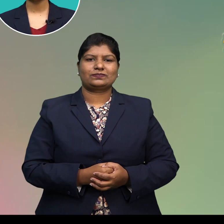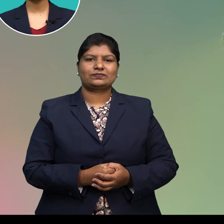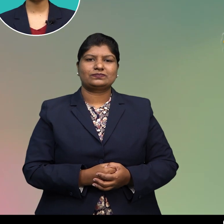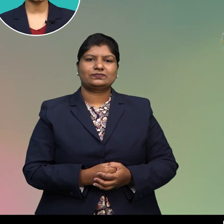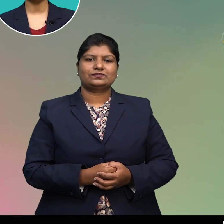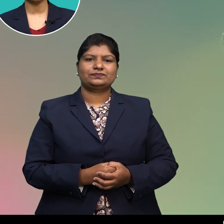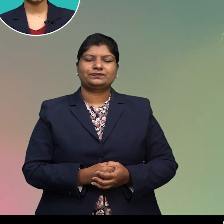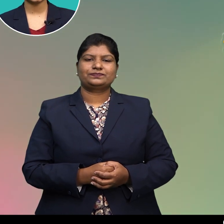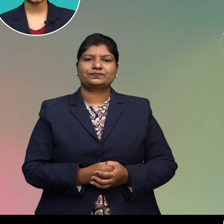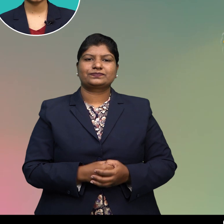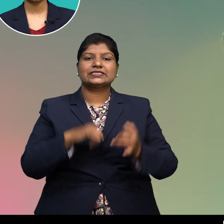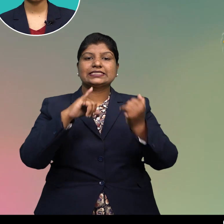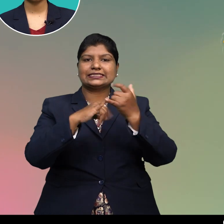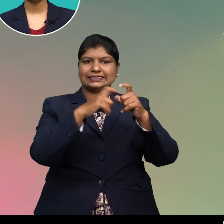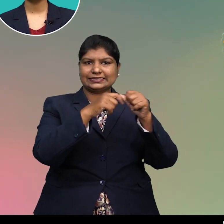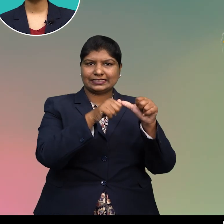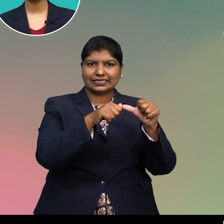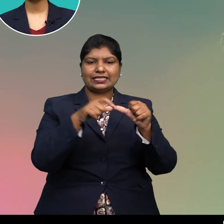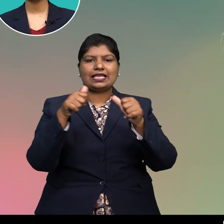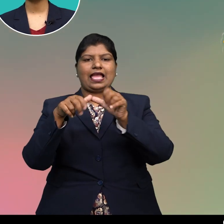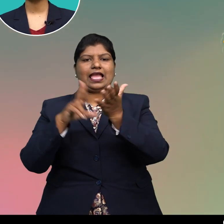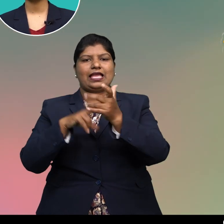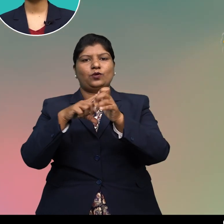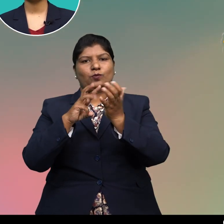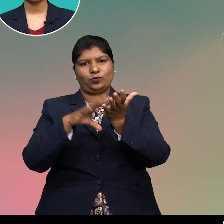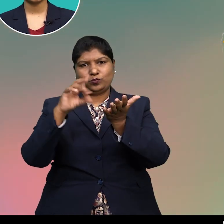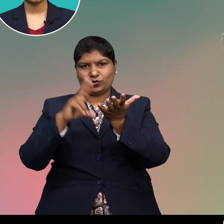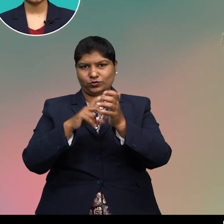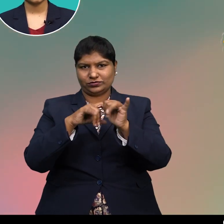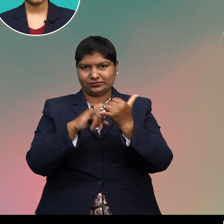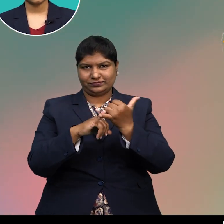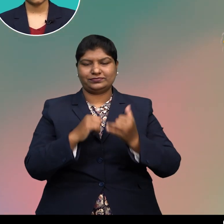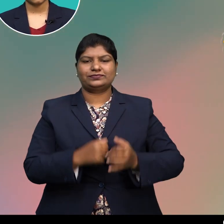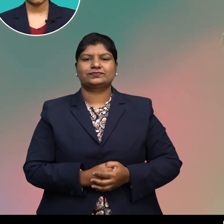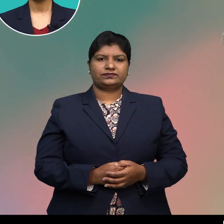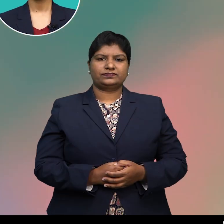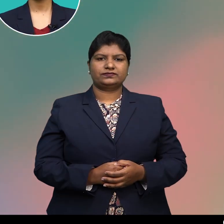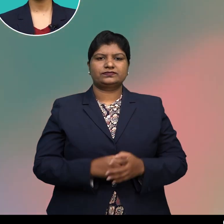and are mainly found in marine habitats.